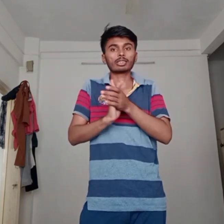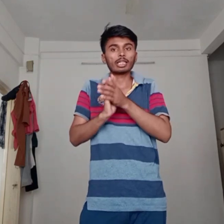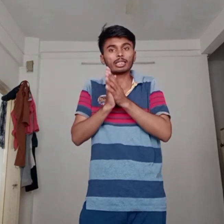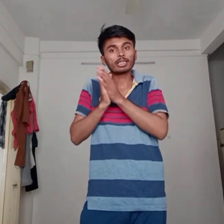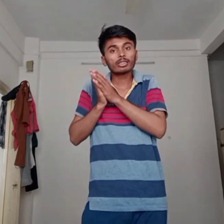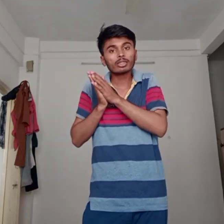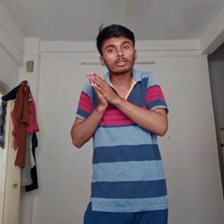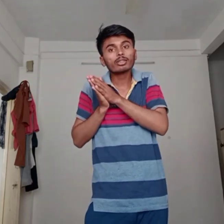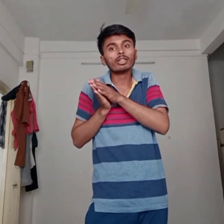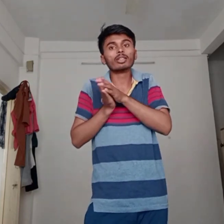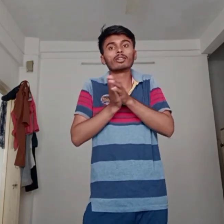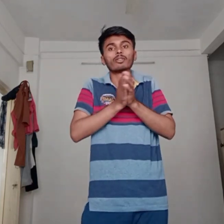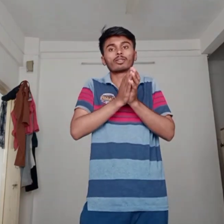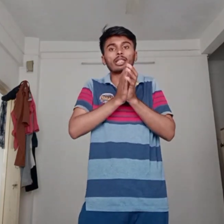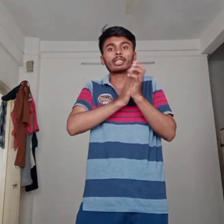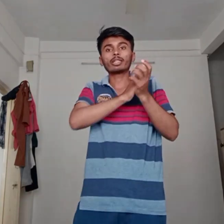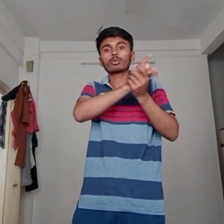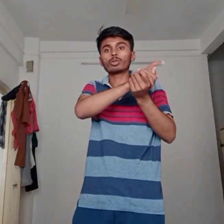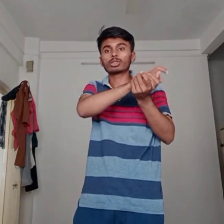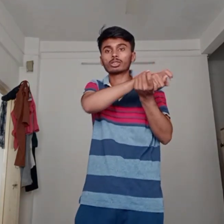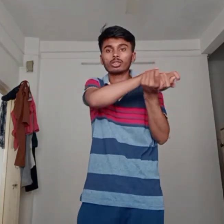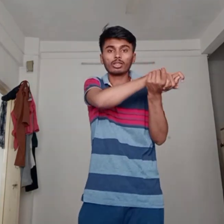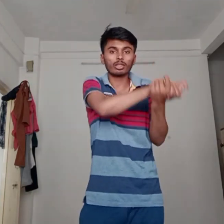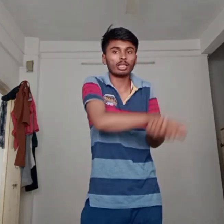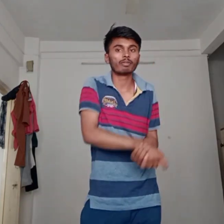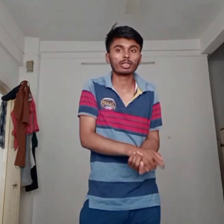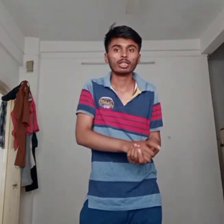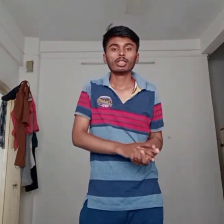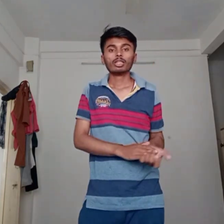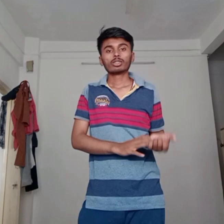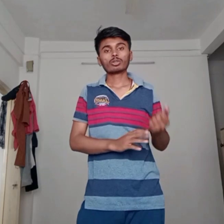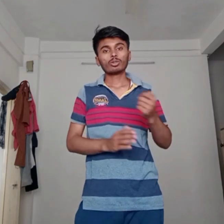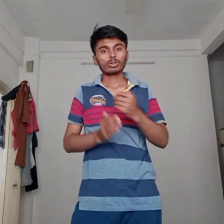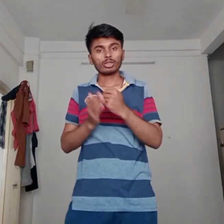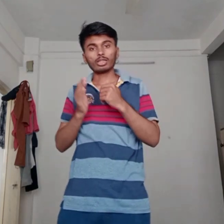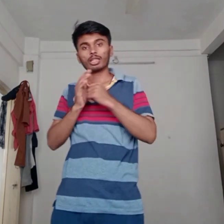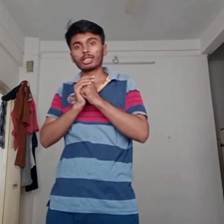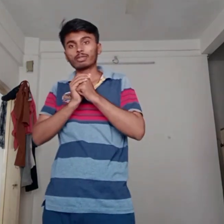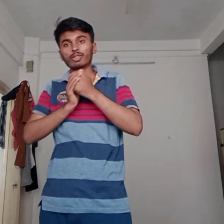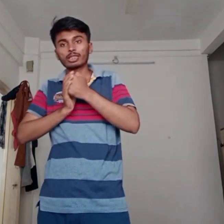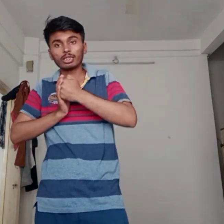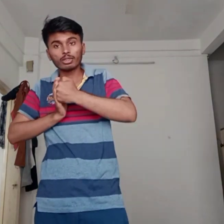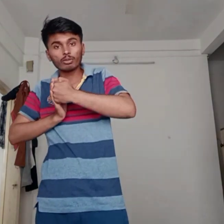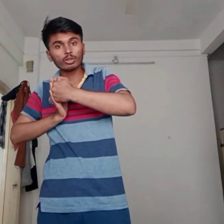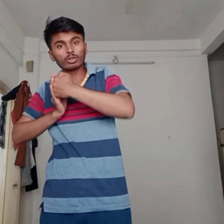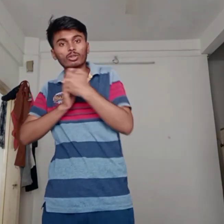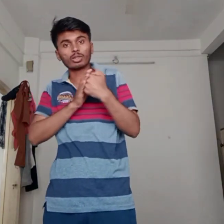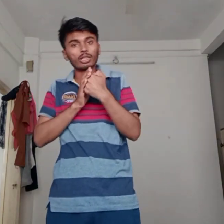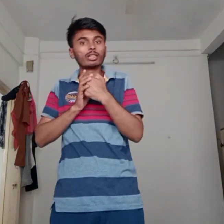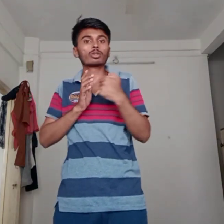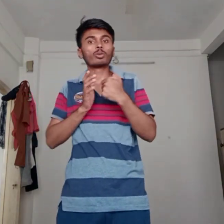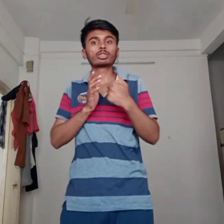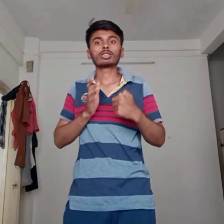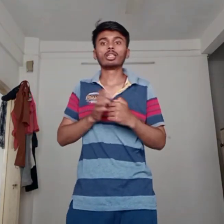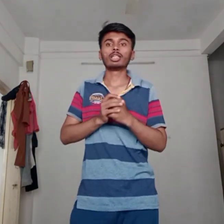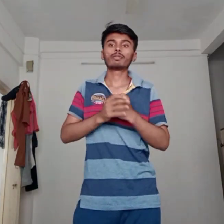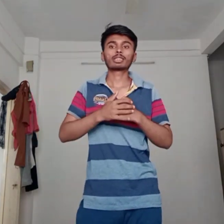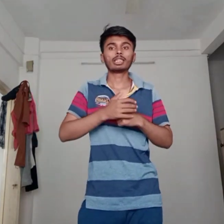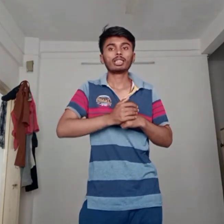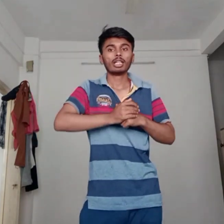slightly tighted towards left. So heart is present towards a left side.